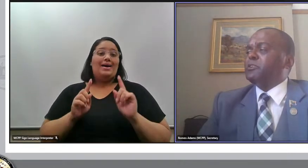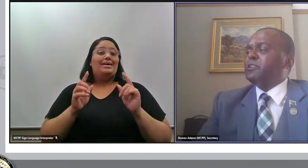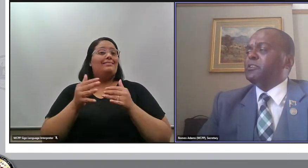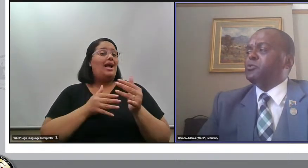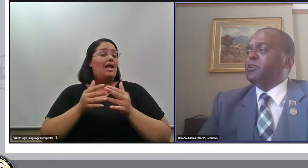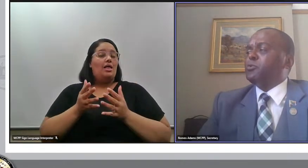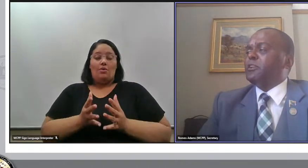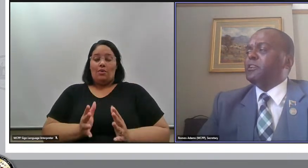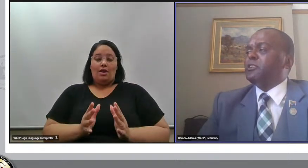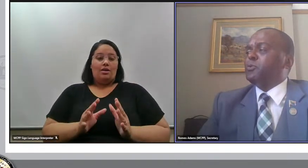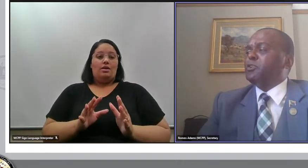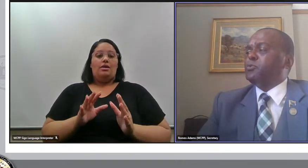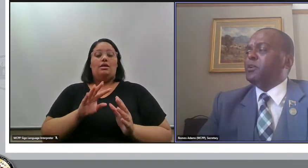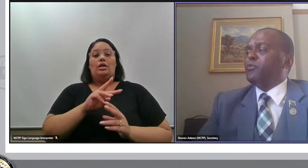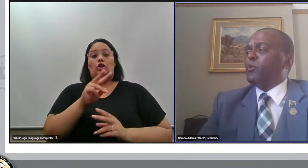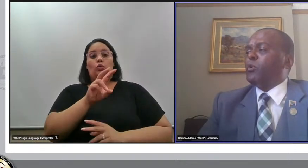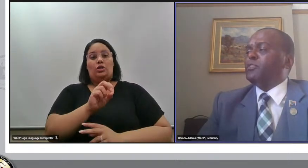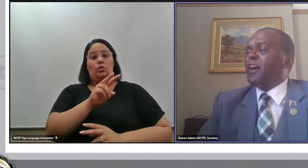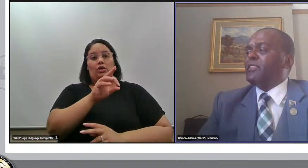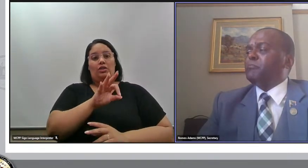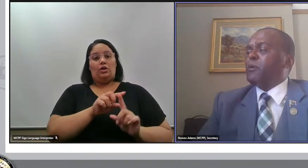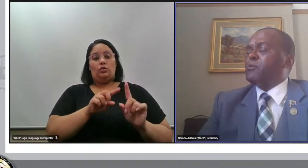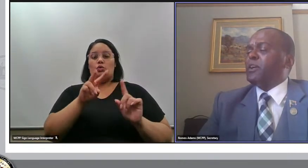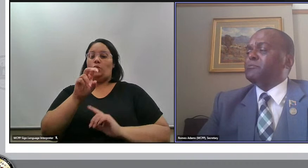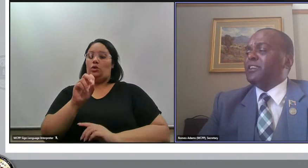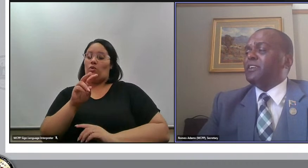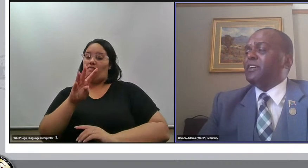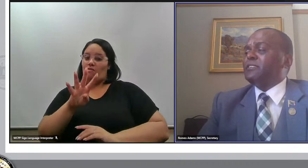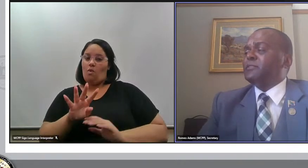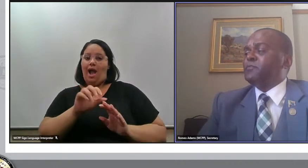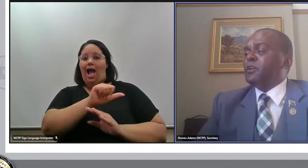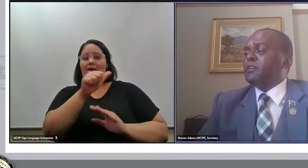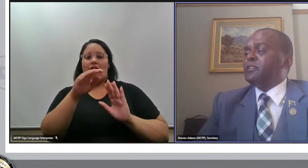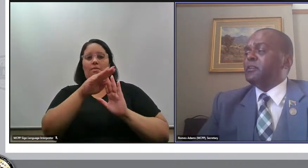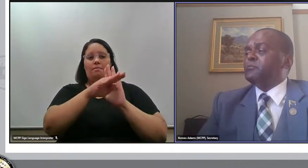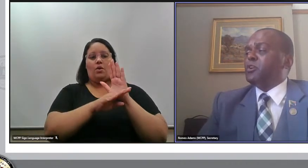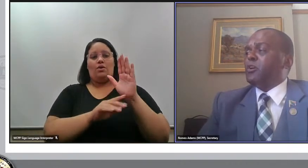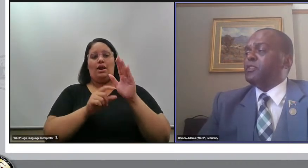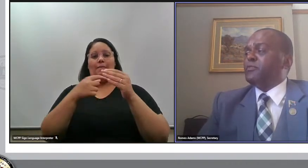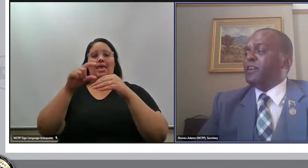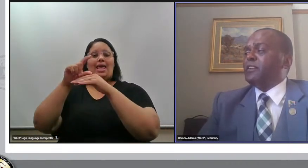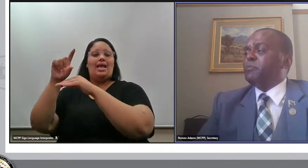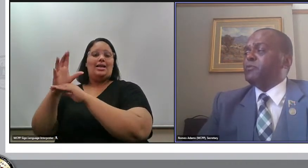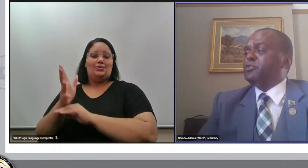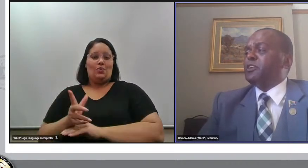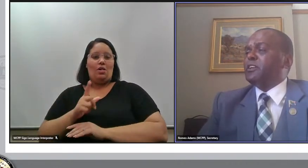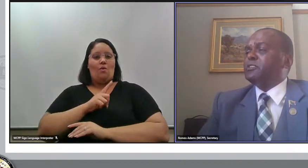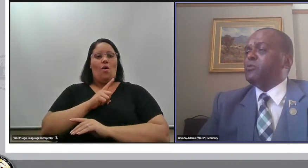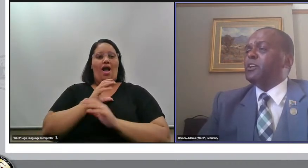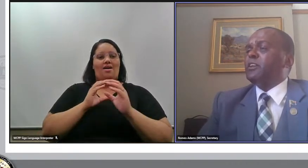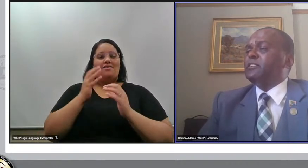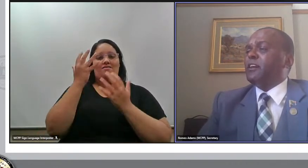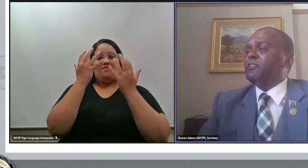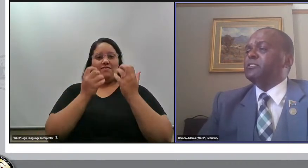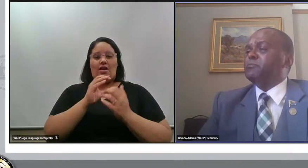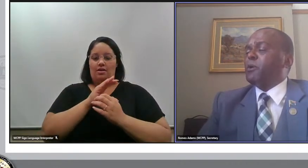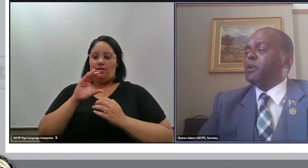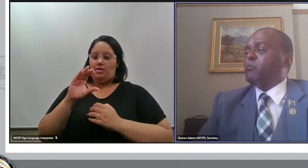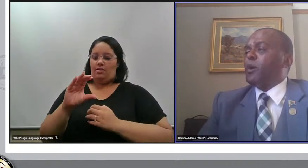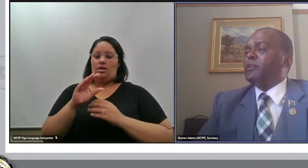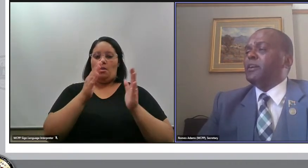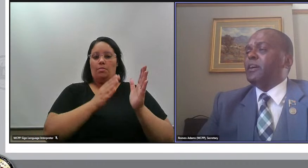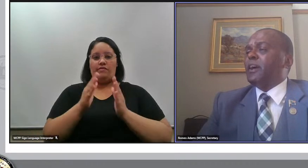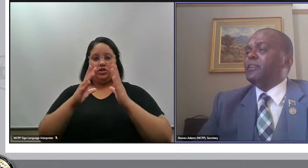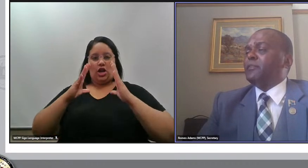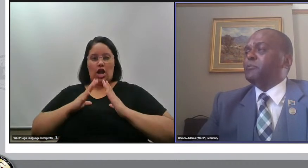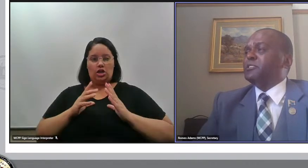that, Chairperson, in 2023-2024, all of the other programs increase in terms of the funding provision. It is only in governance